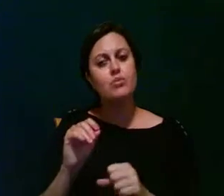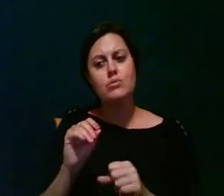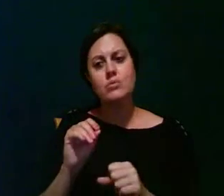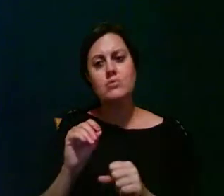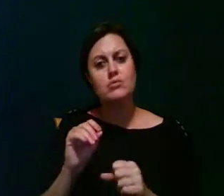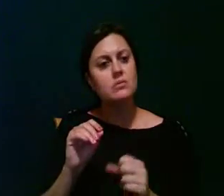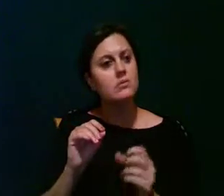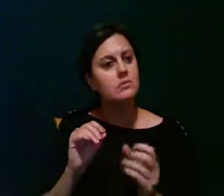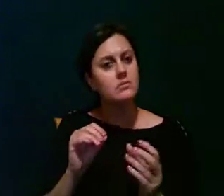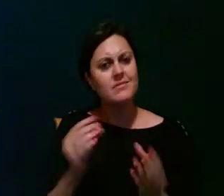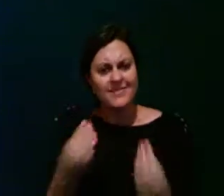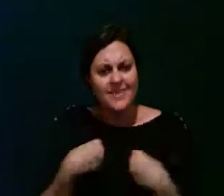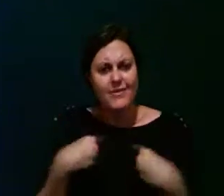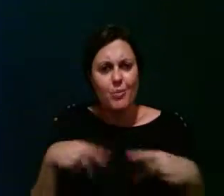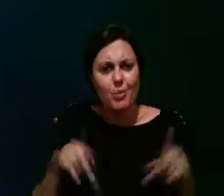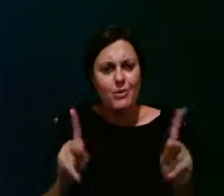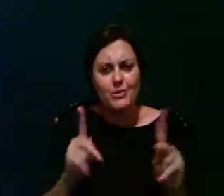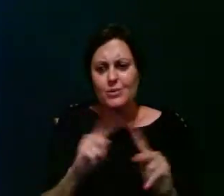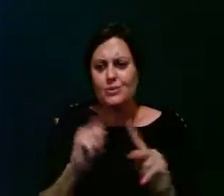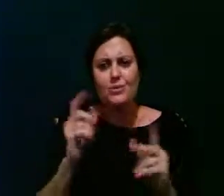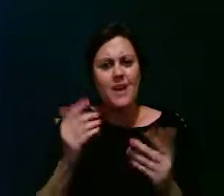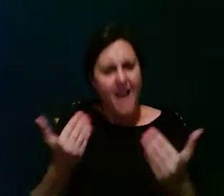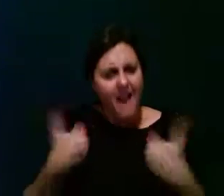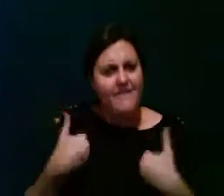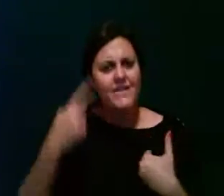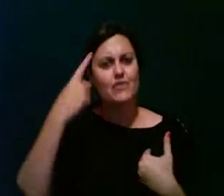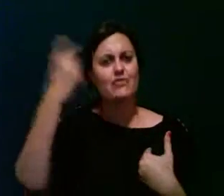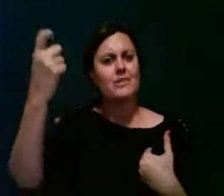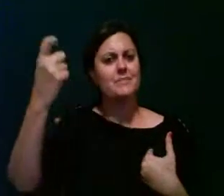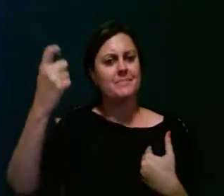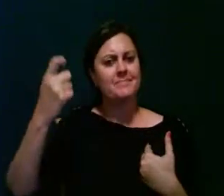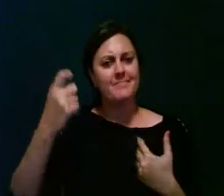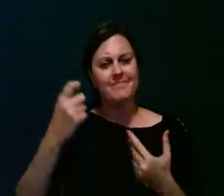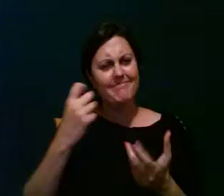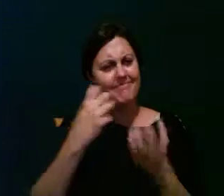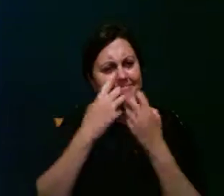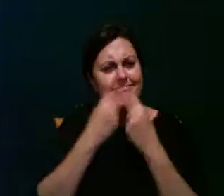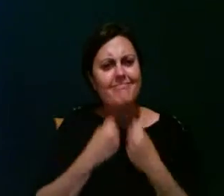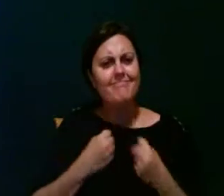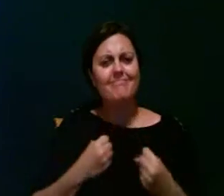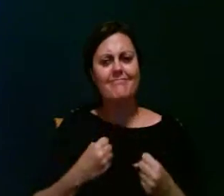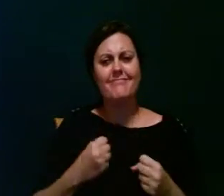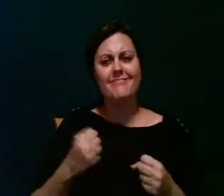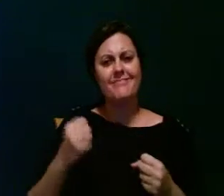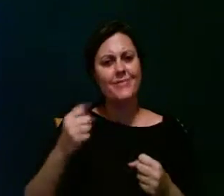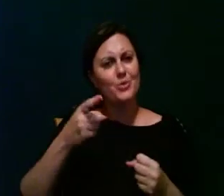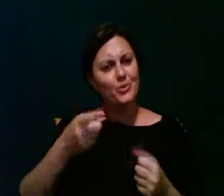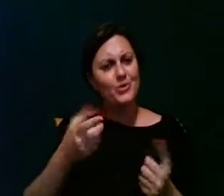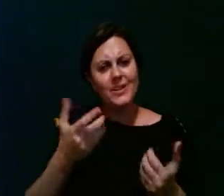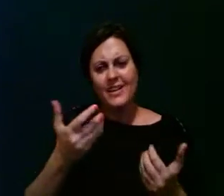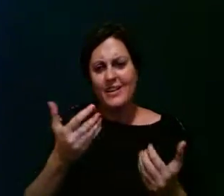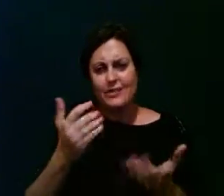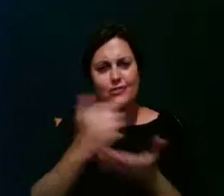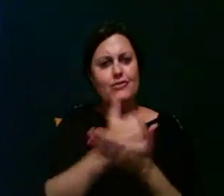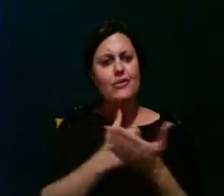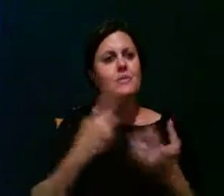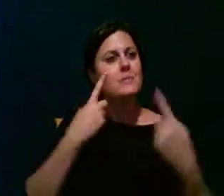earlier, to not only have the dreams, but to be successful and thrive in those dreams. And in that way,